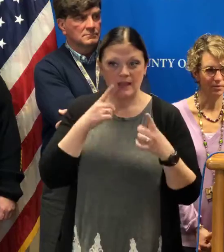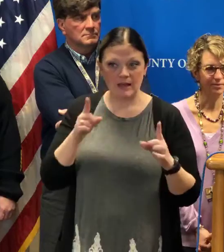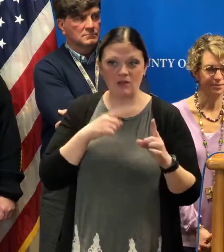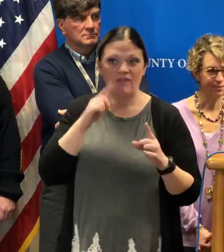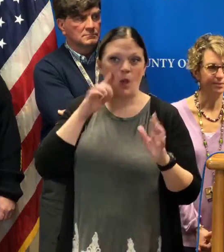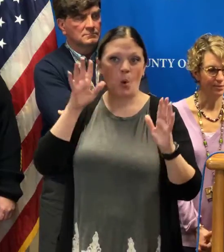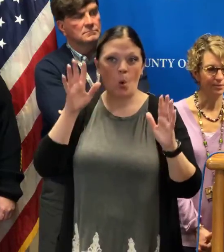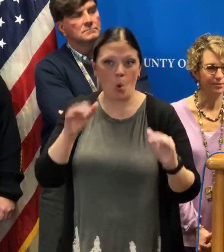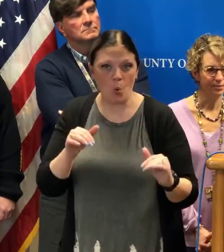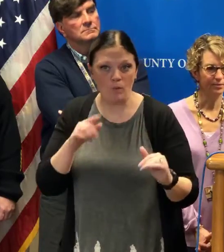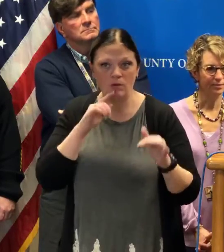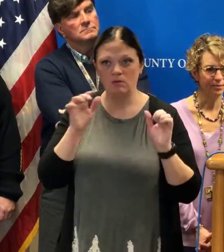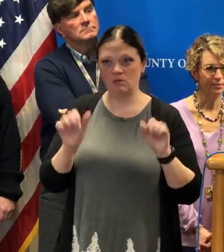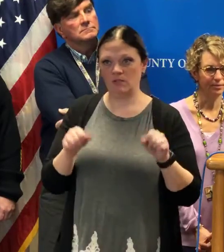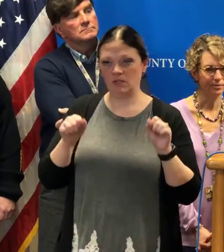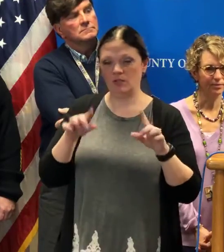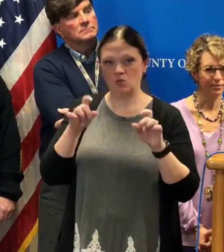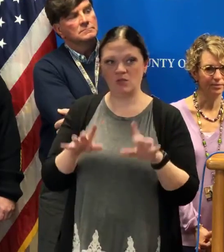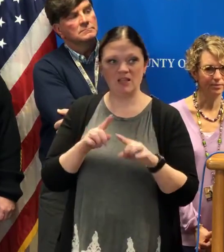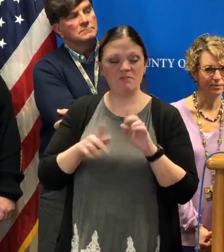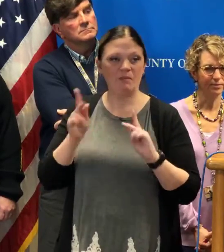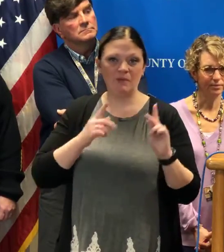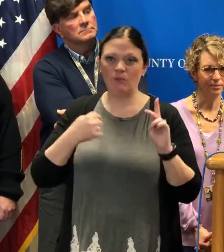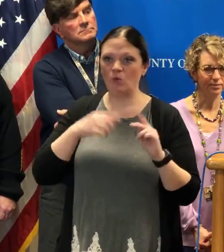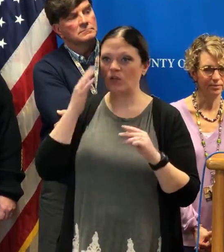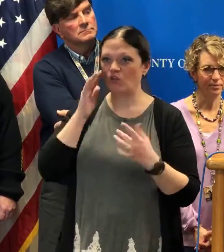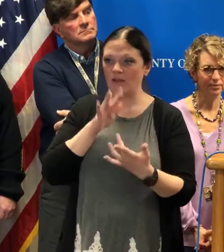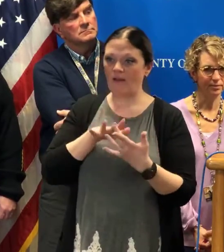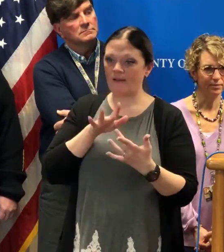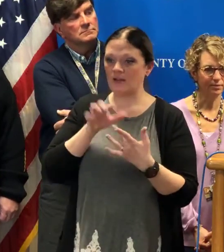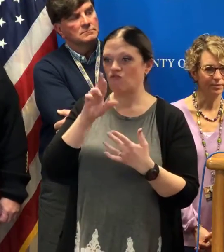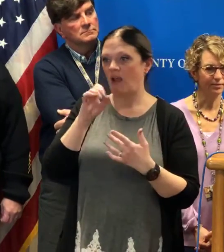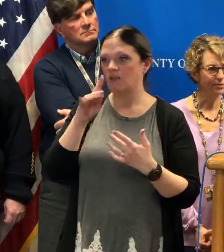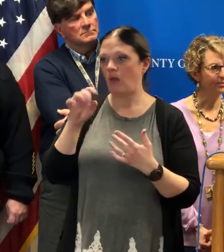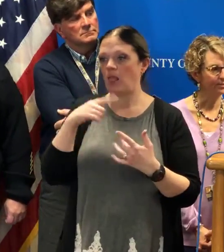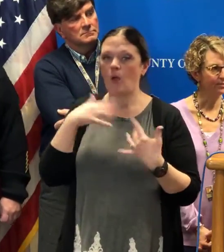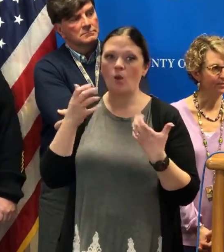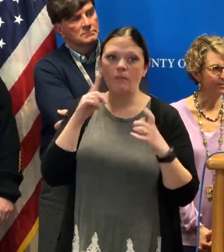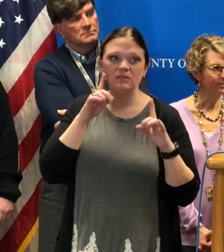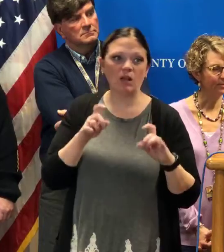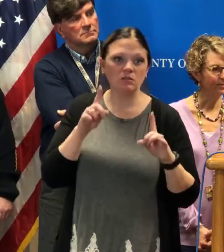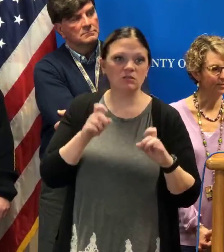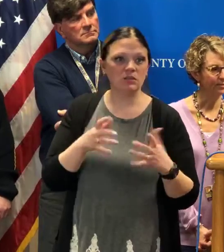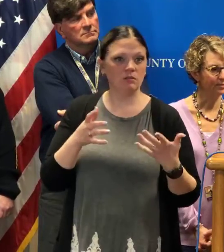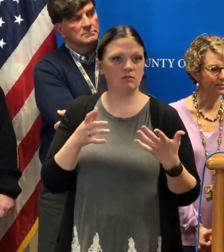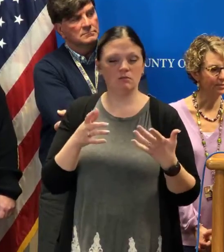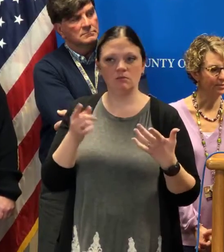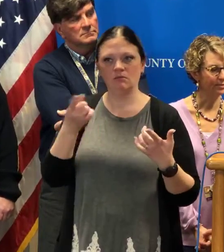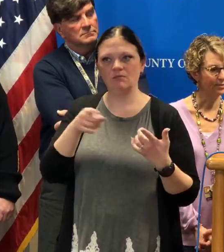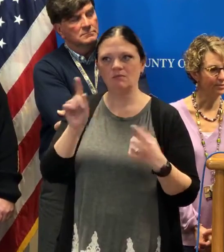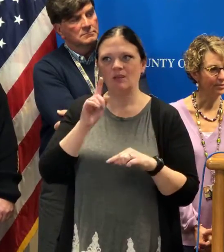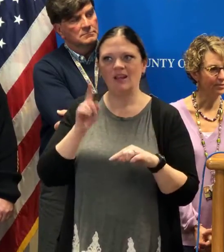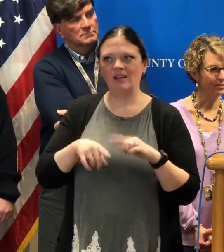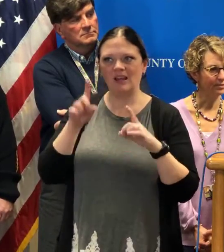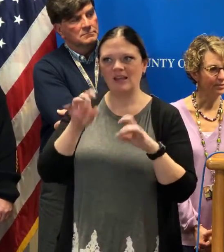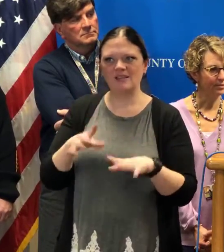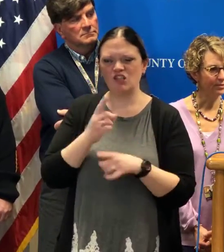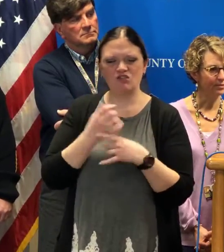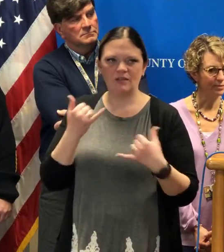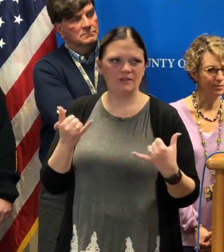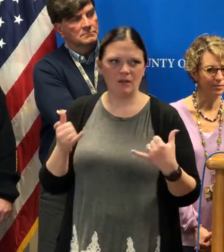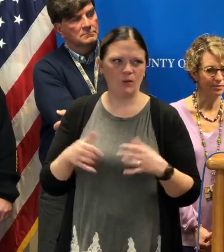to have capability of testing, but people we know have been contacting Roswell saying, we want to be tested, and they can't even test at this